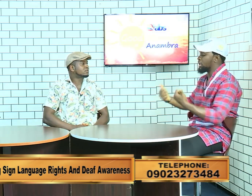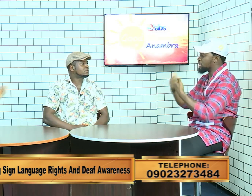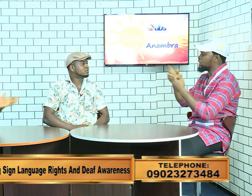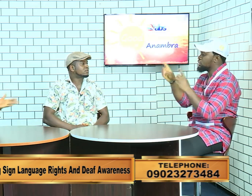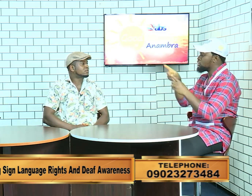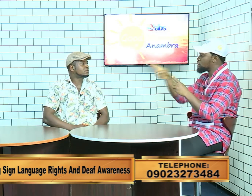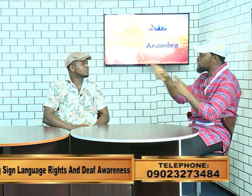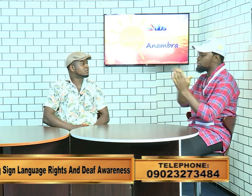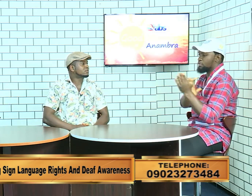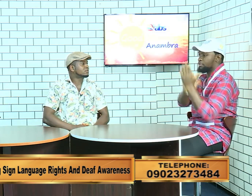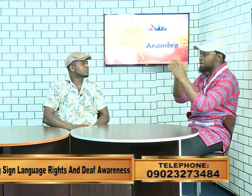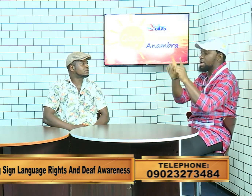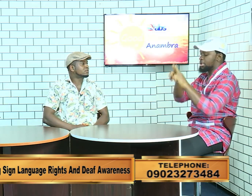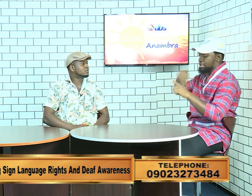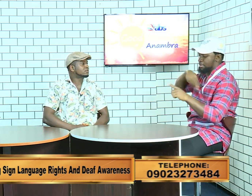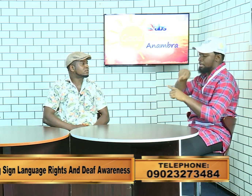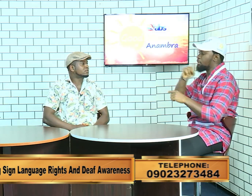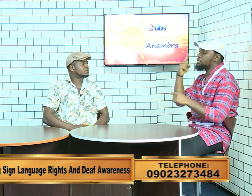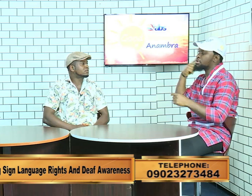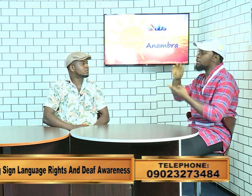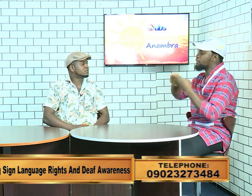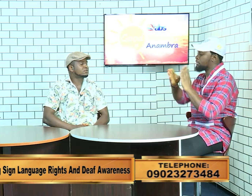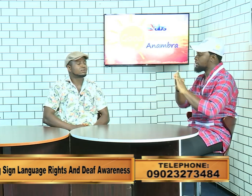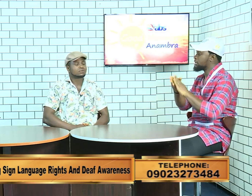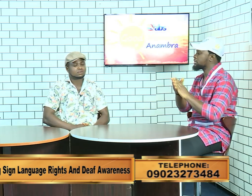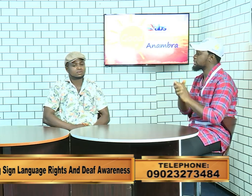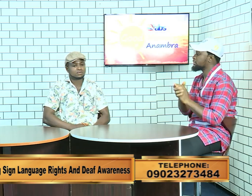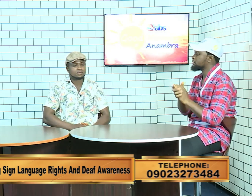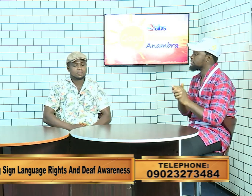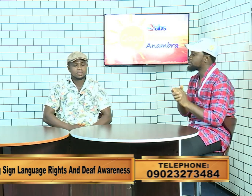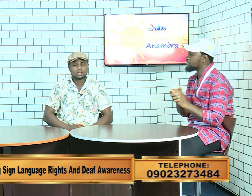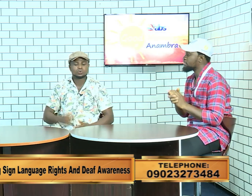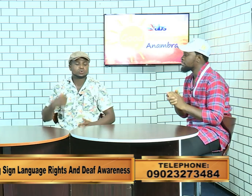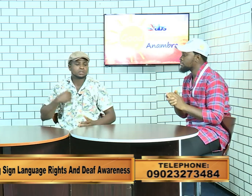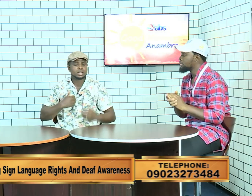as a member of the deaf community?